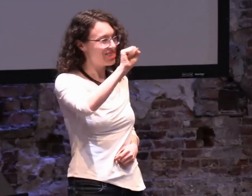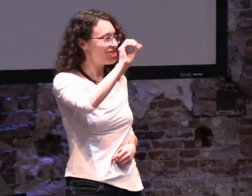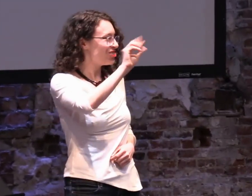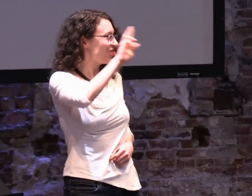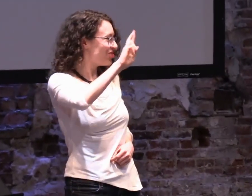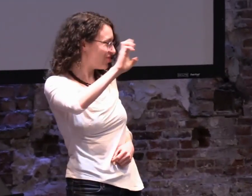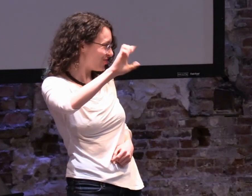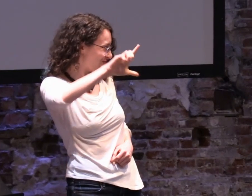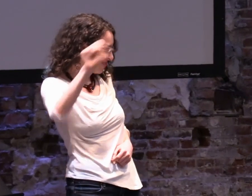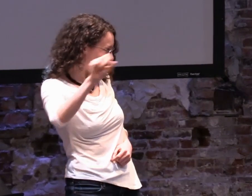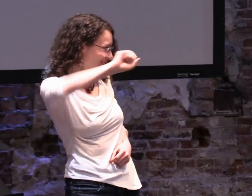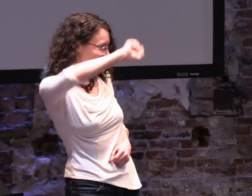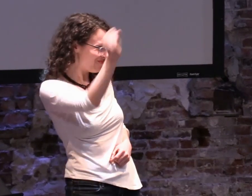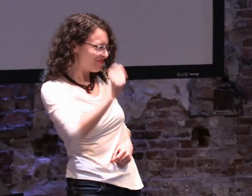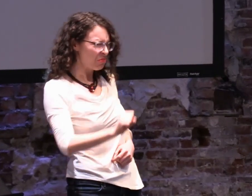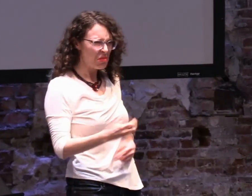Hi everyone, I'm Shauna.